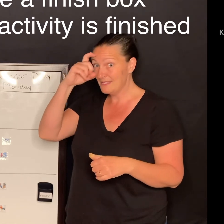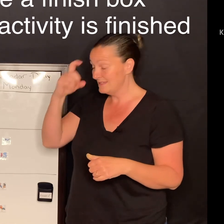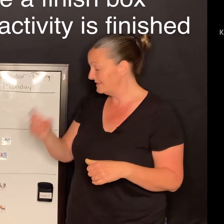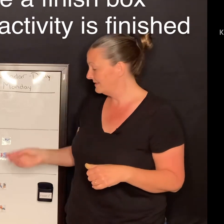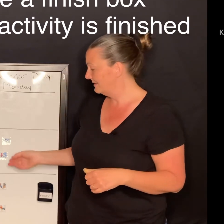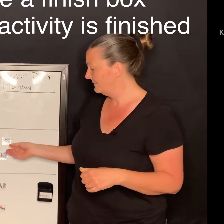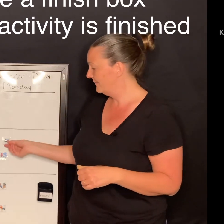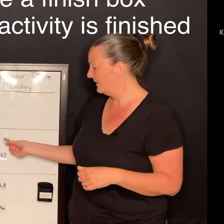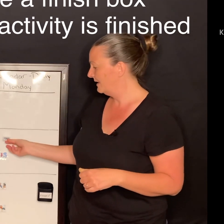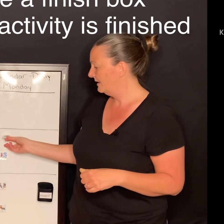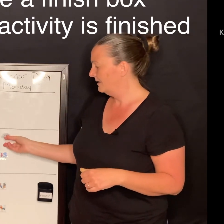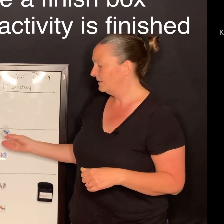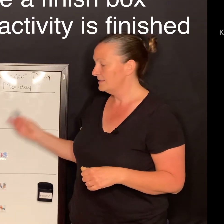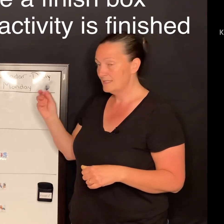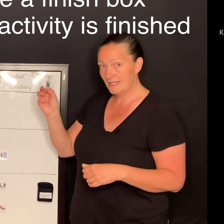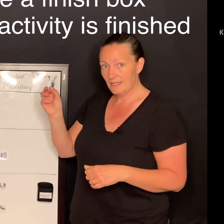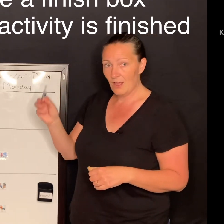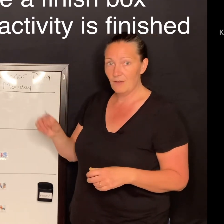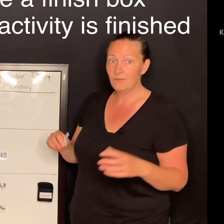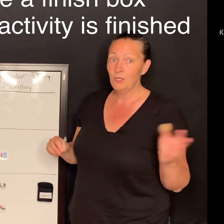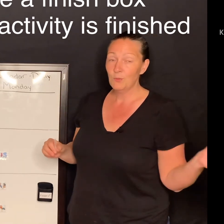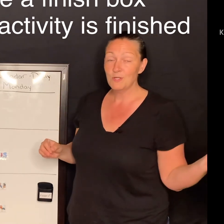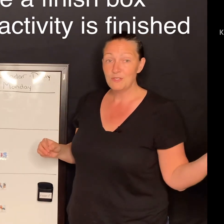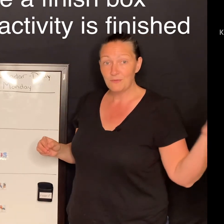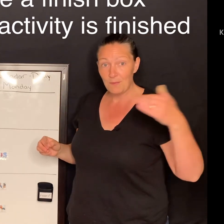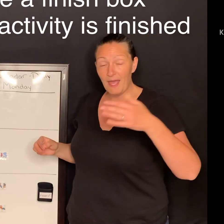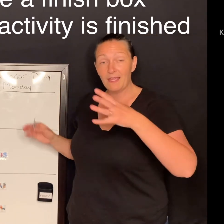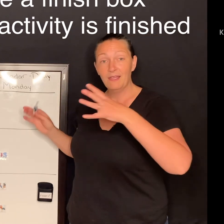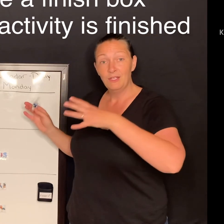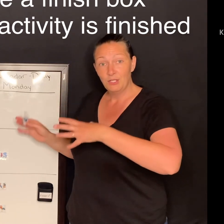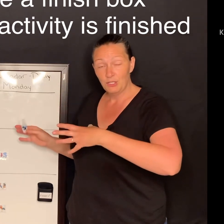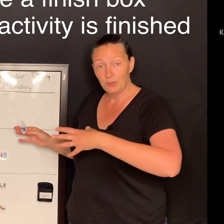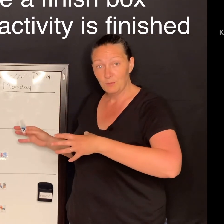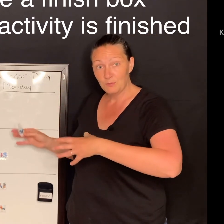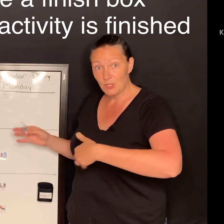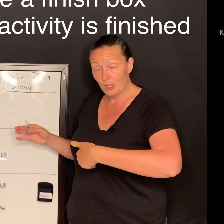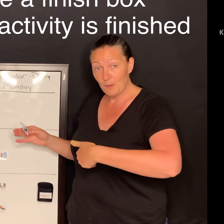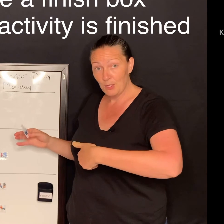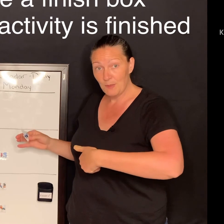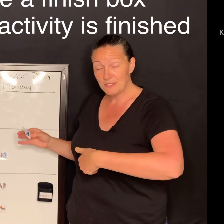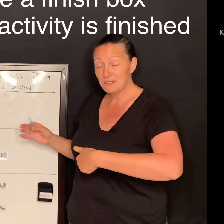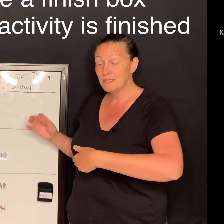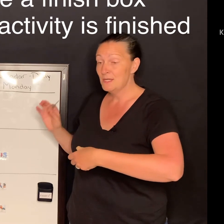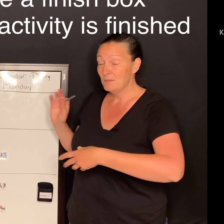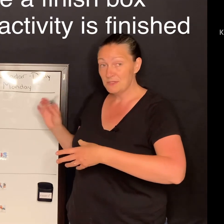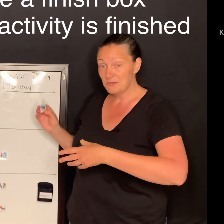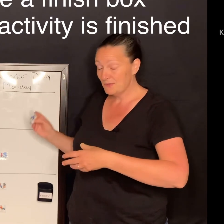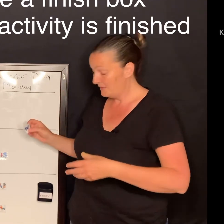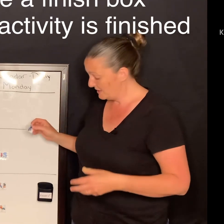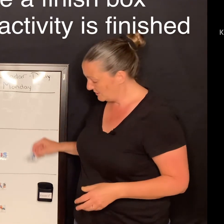puzzles. Take that off. Once you've come back, you talk about your puzzles. Puzzles are finished.